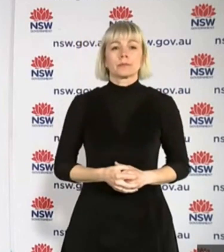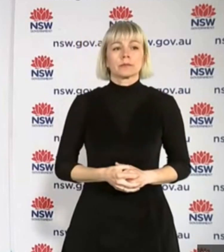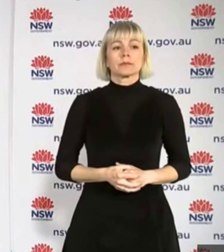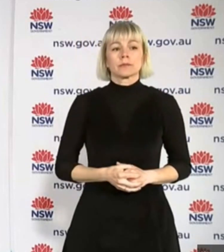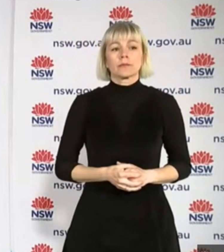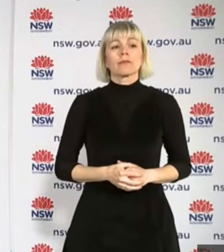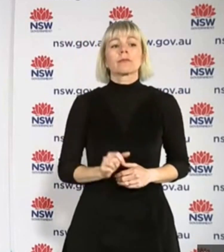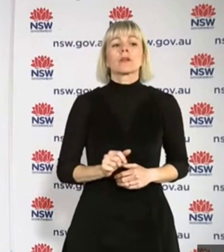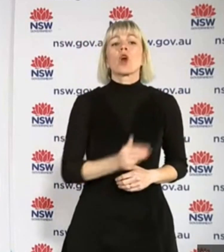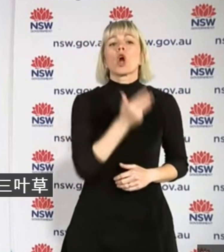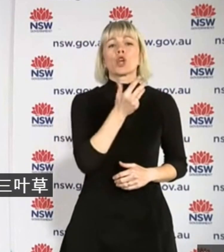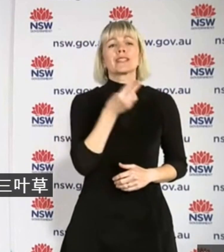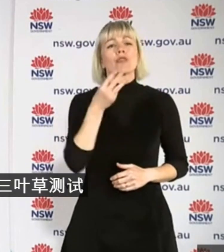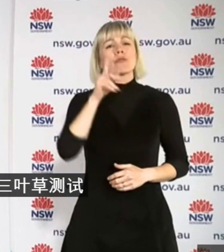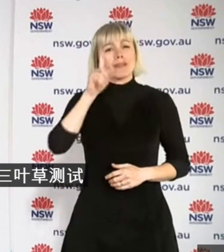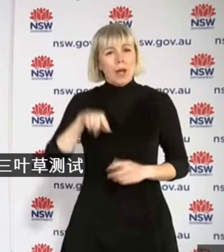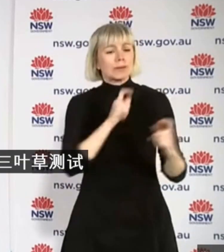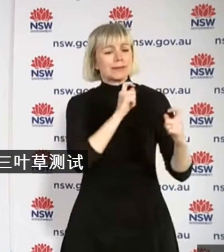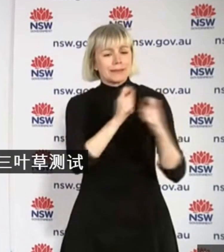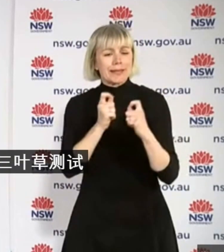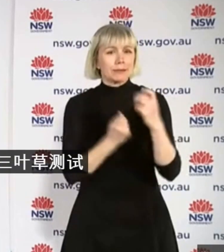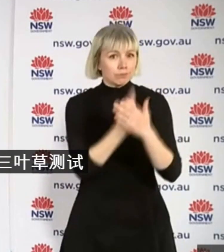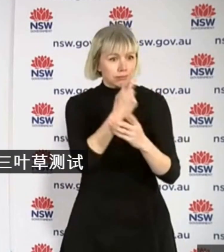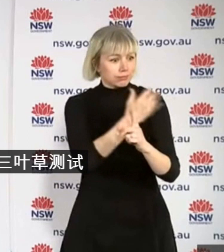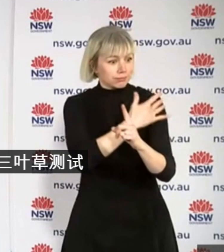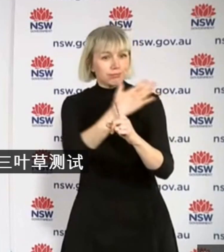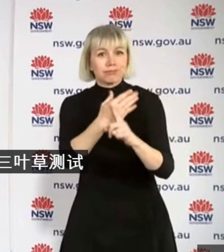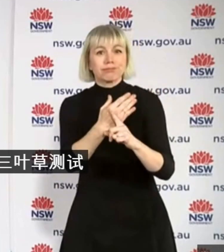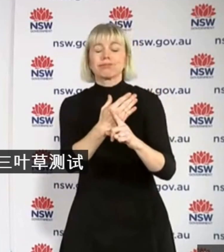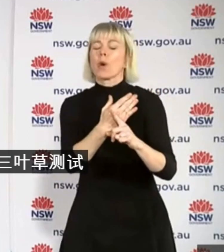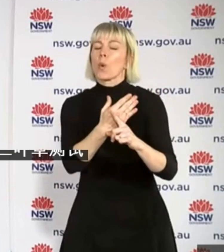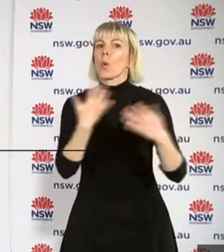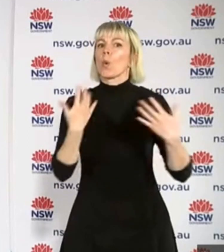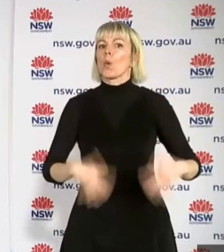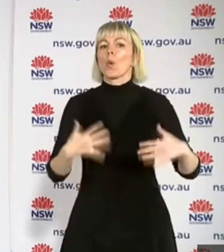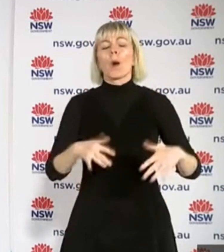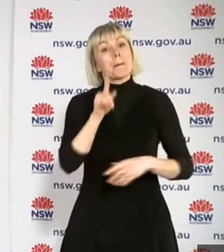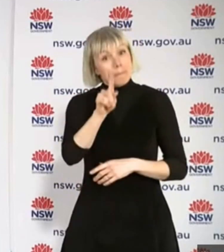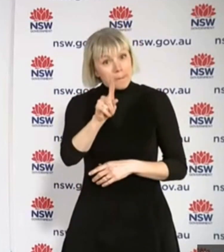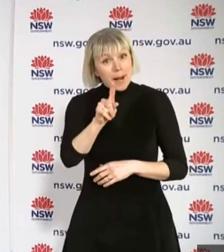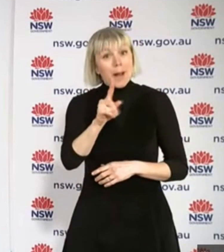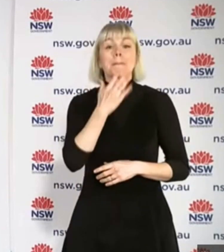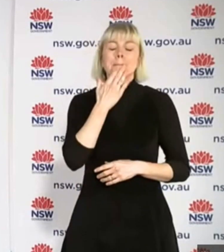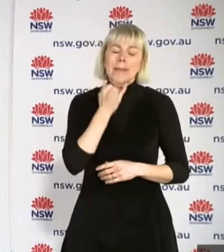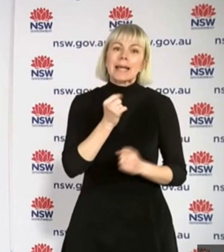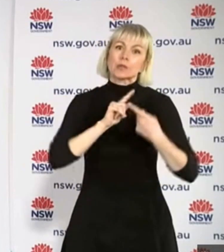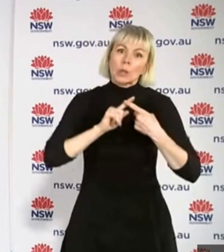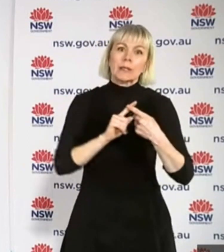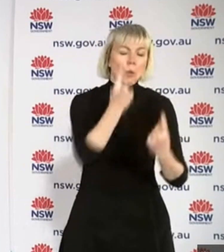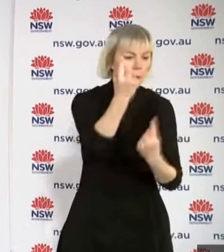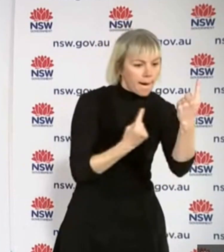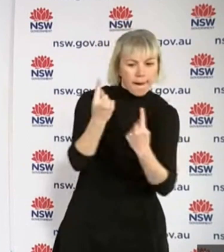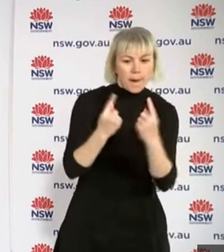93,577 COVID tests reported to 8 p.m. last night, and can I urge the community, please continue to come out and get